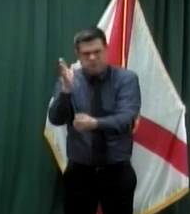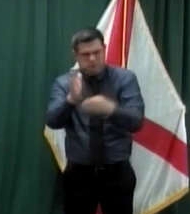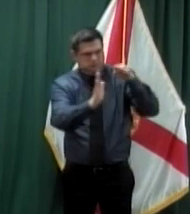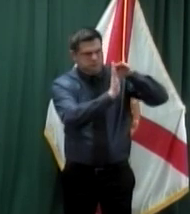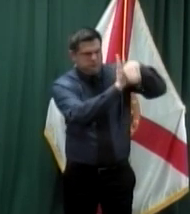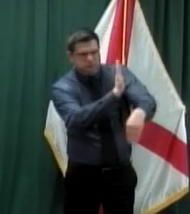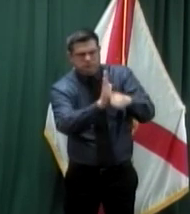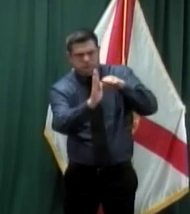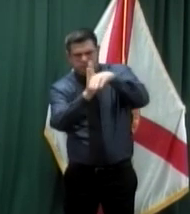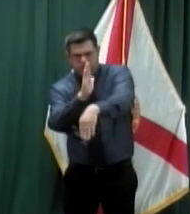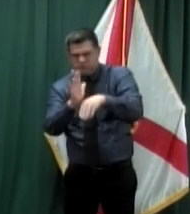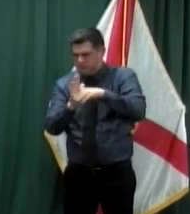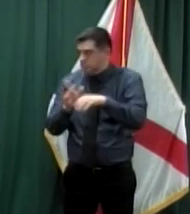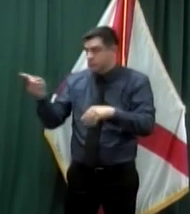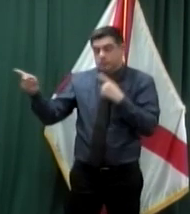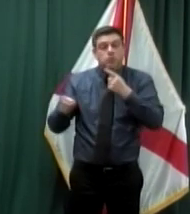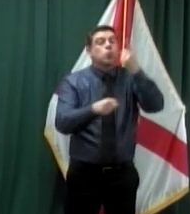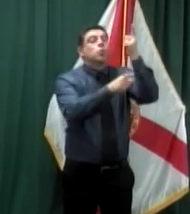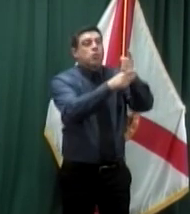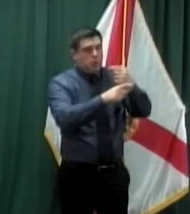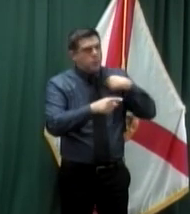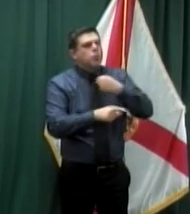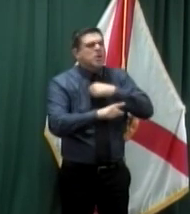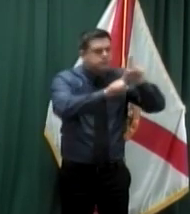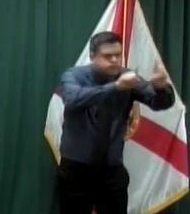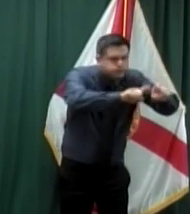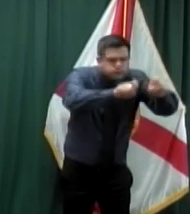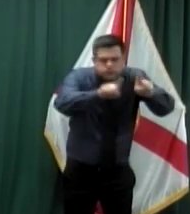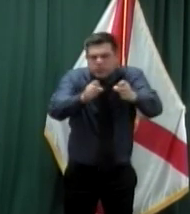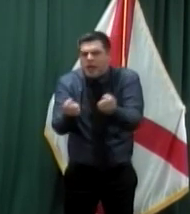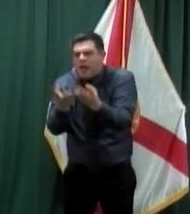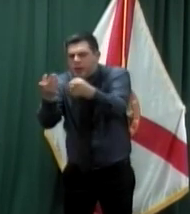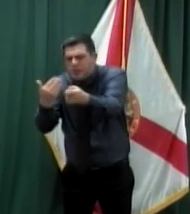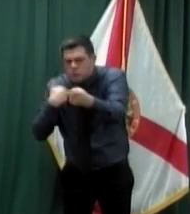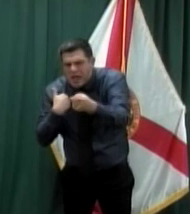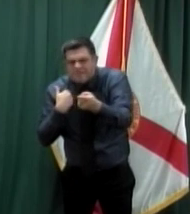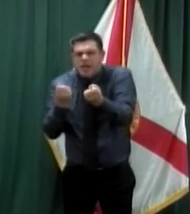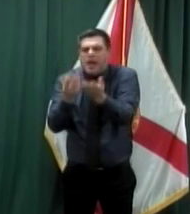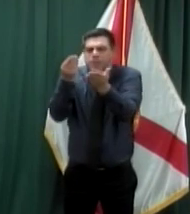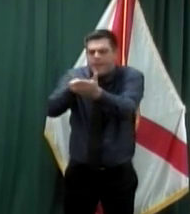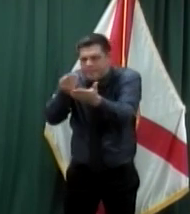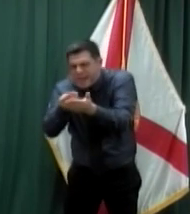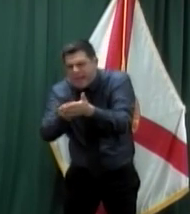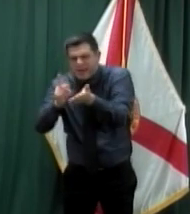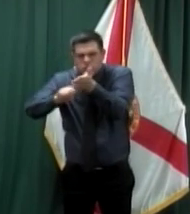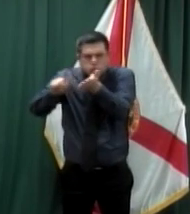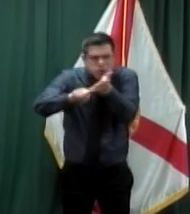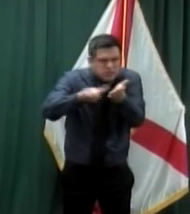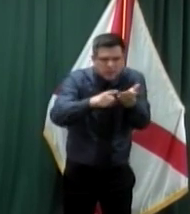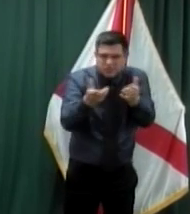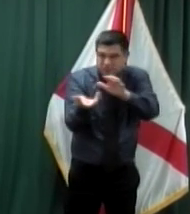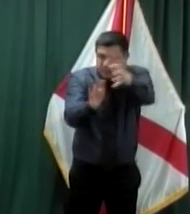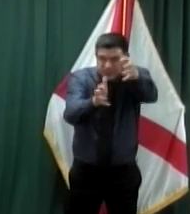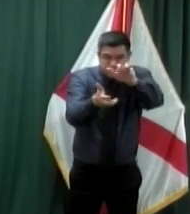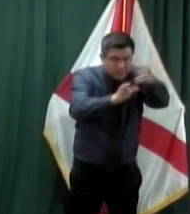telling us what their impact has been. So it's right around $77 million worth of impact. Pretty significant. In only about 3 months.